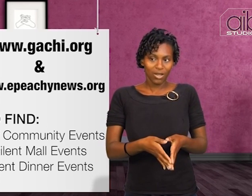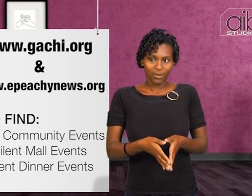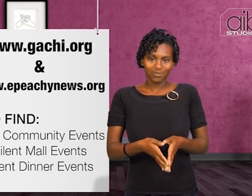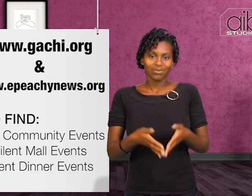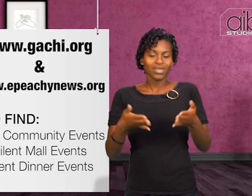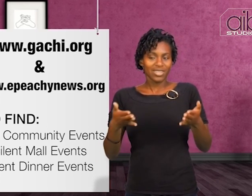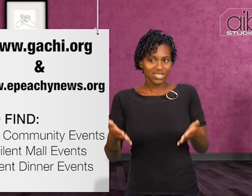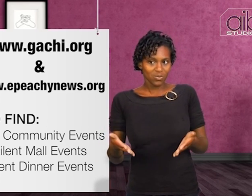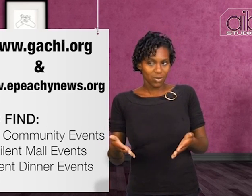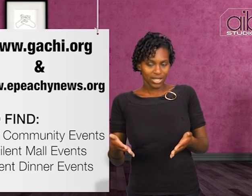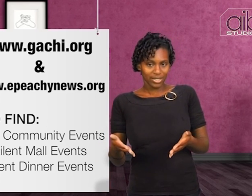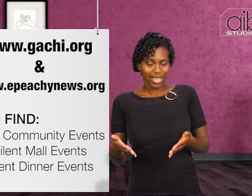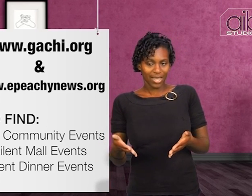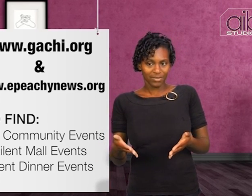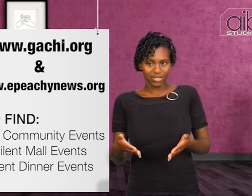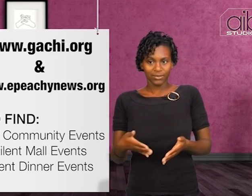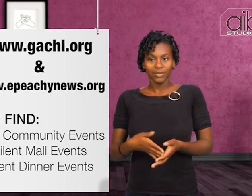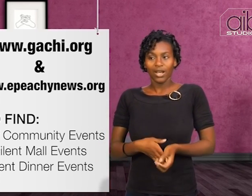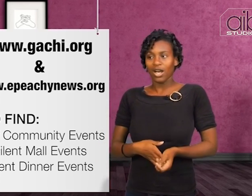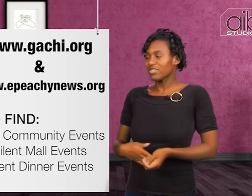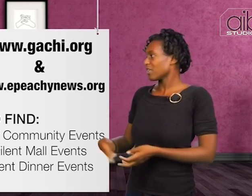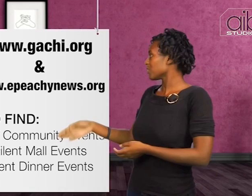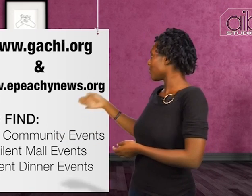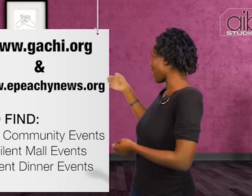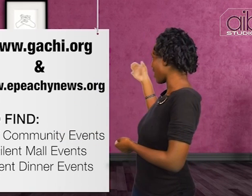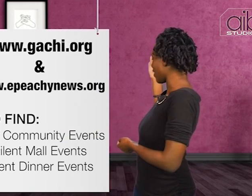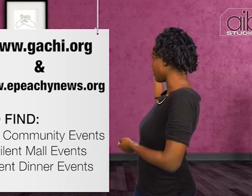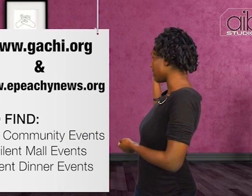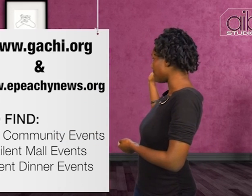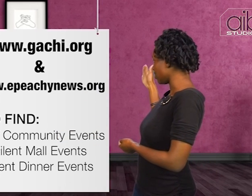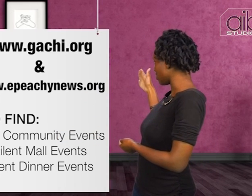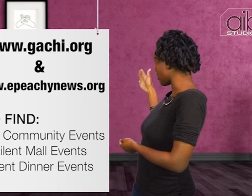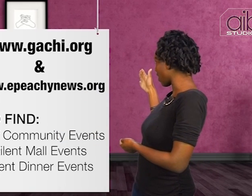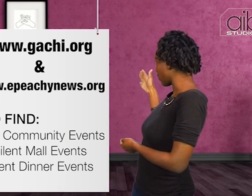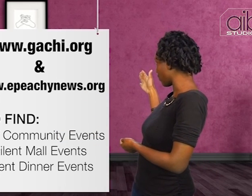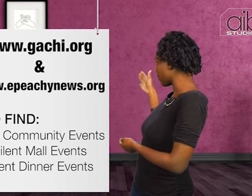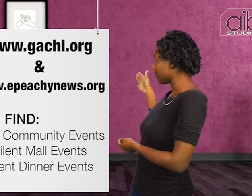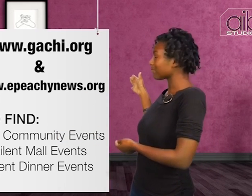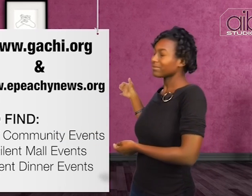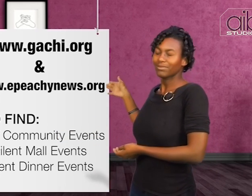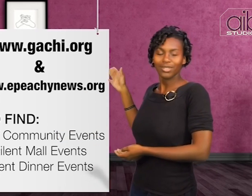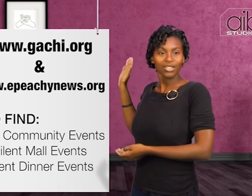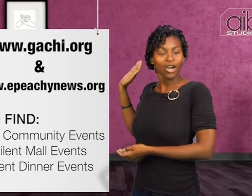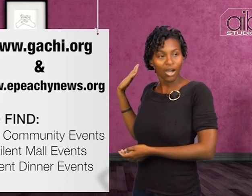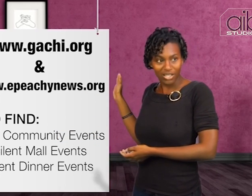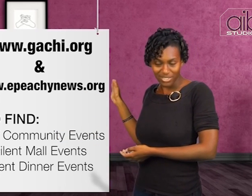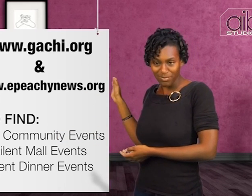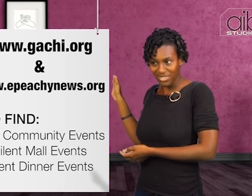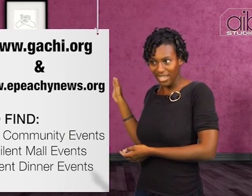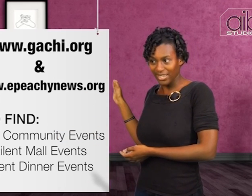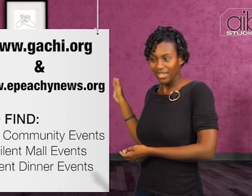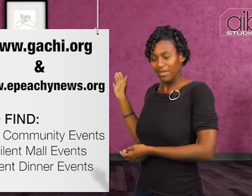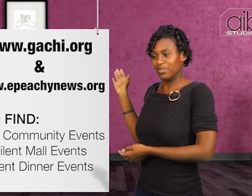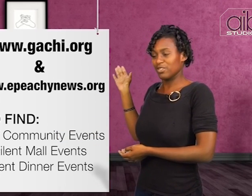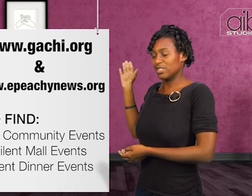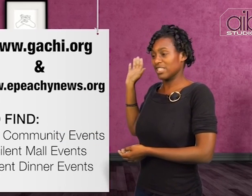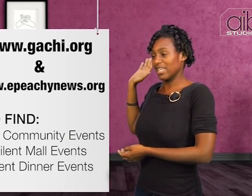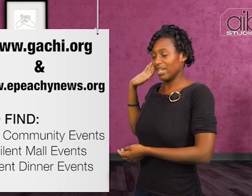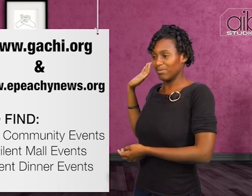mall. That's one avenue. Also, you have epeachy.org. Awesome site just to get